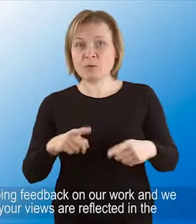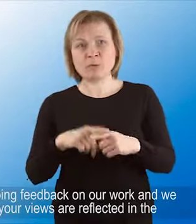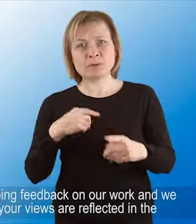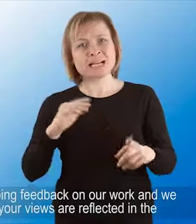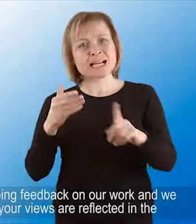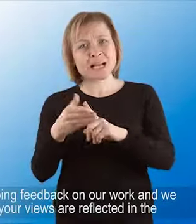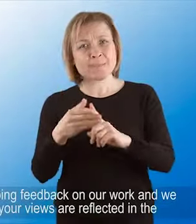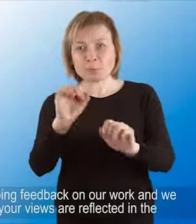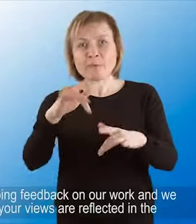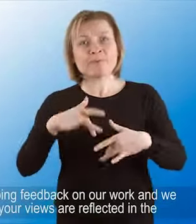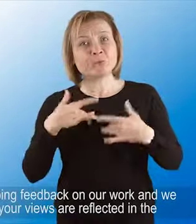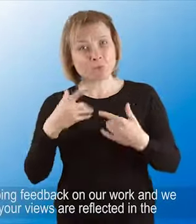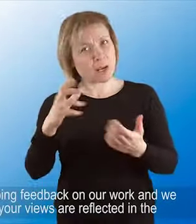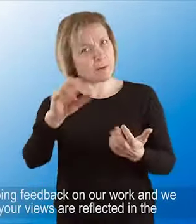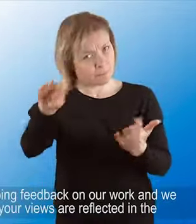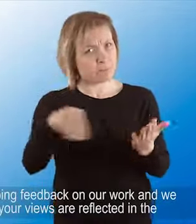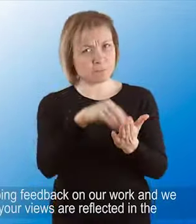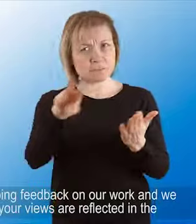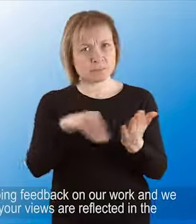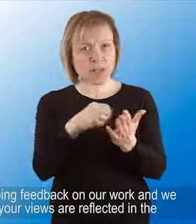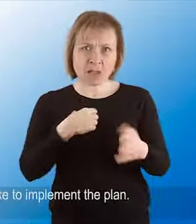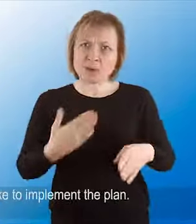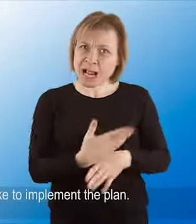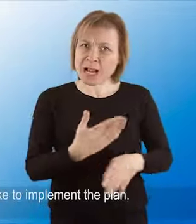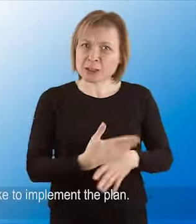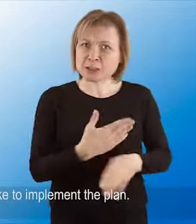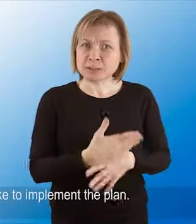views are reflected in the actions we take to implement the plan.